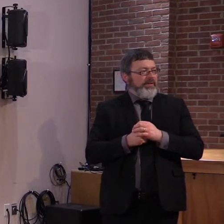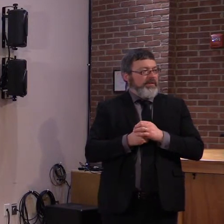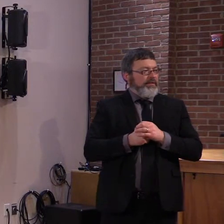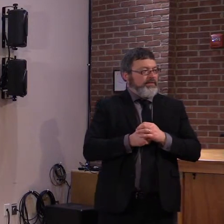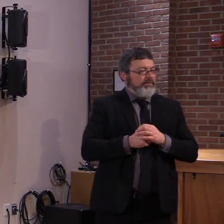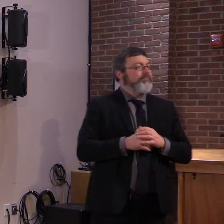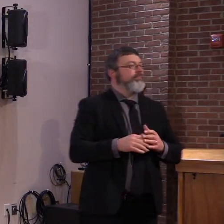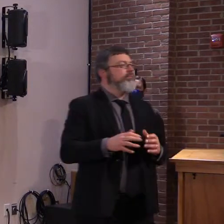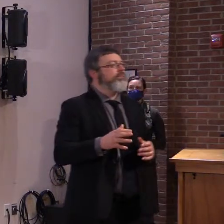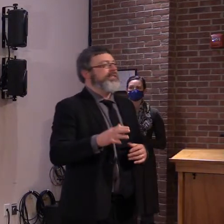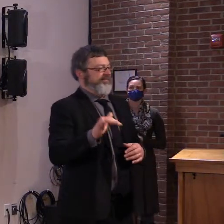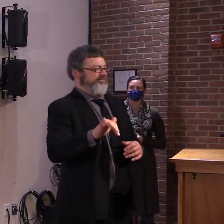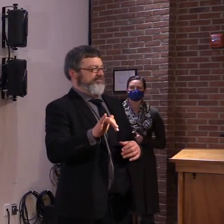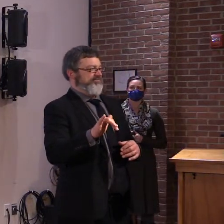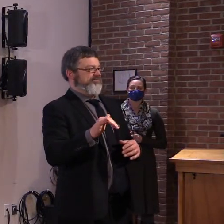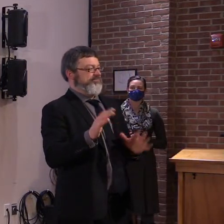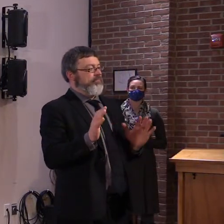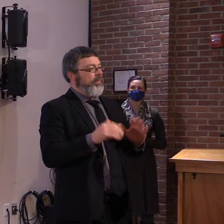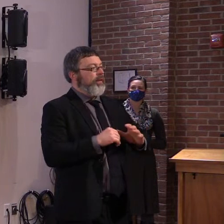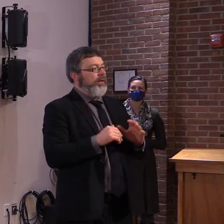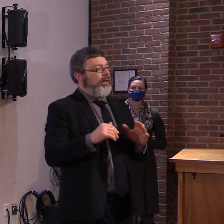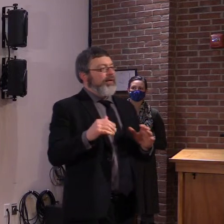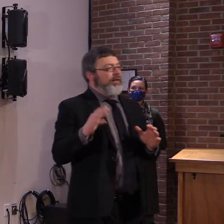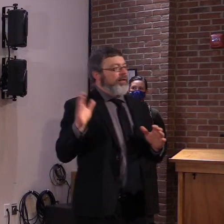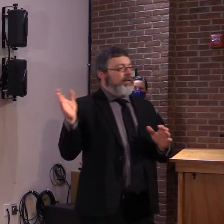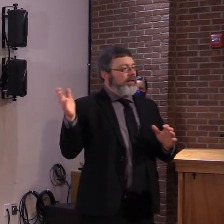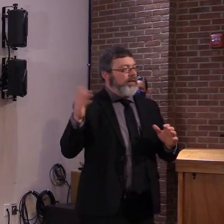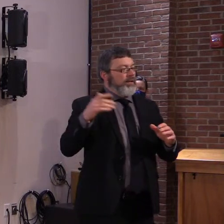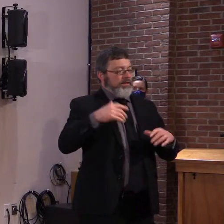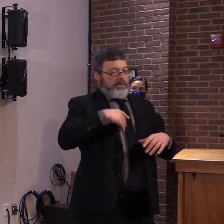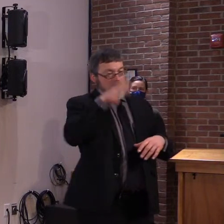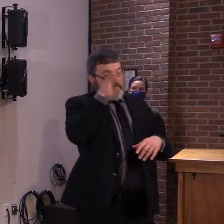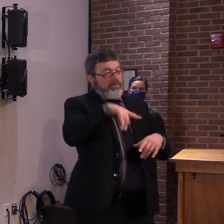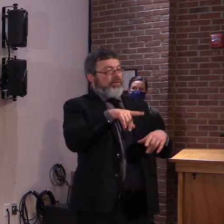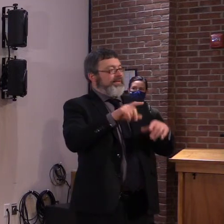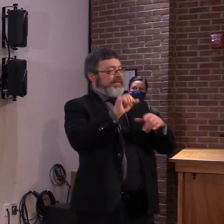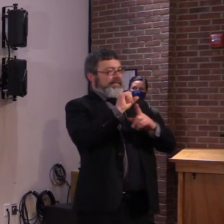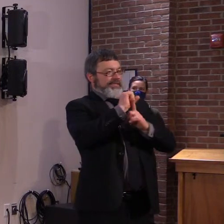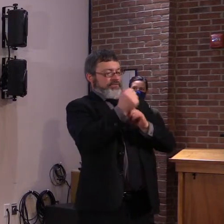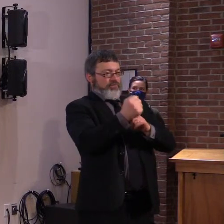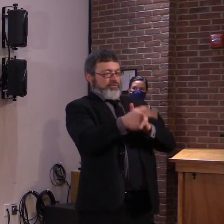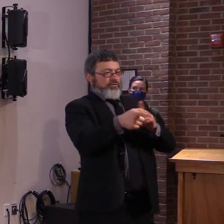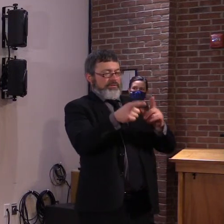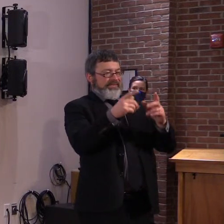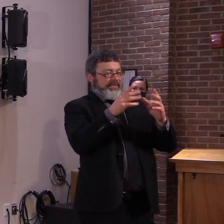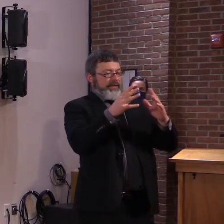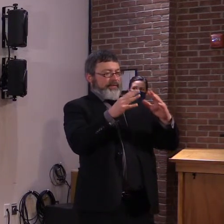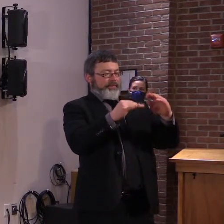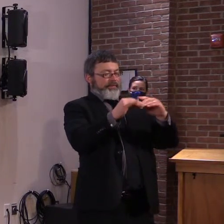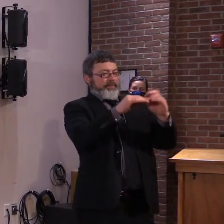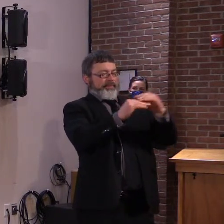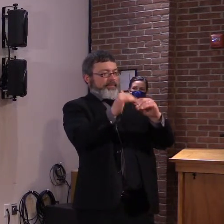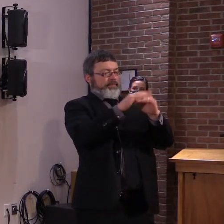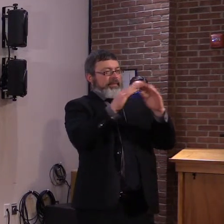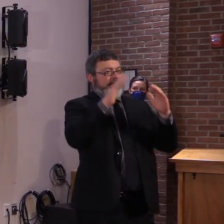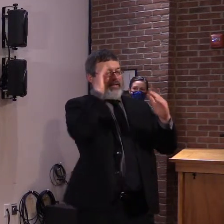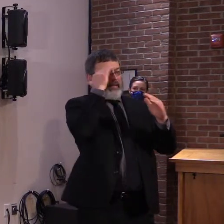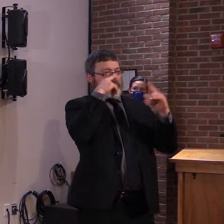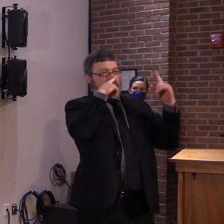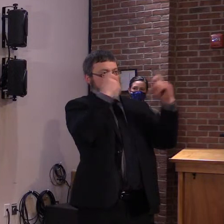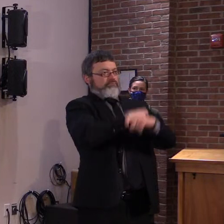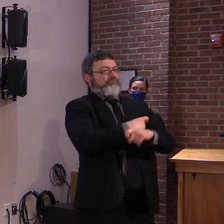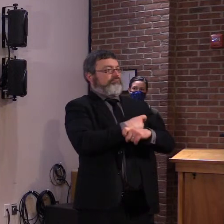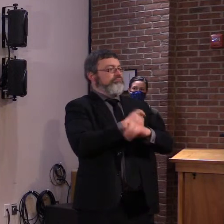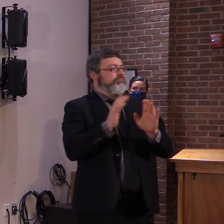multiple families together for a social get together, dinner, and so forth, it's not driving someone